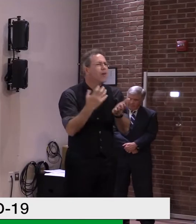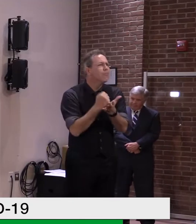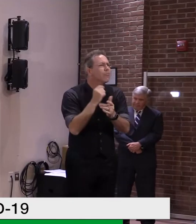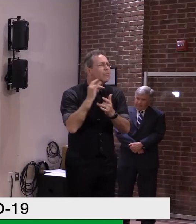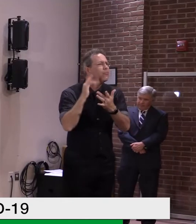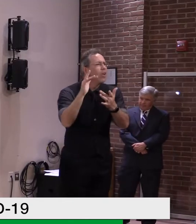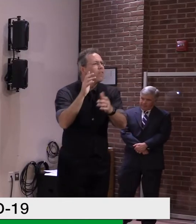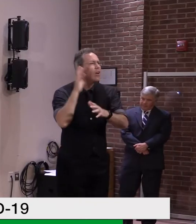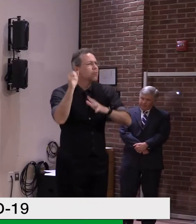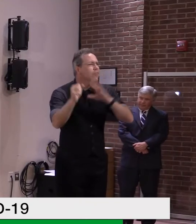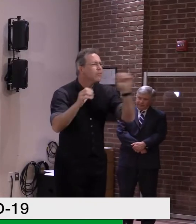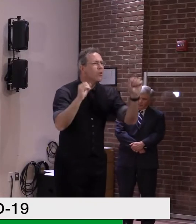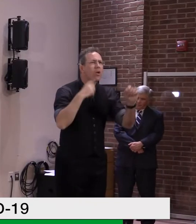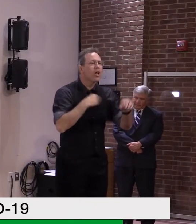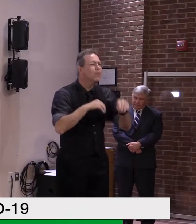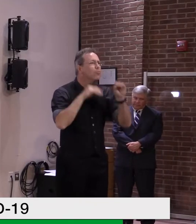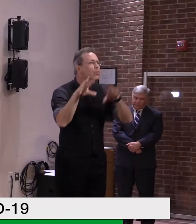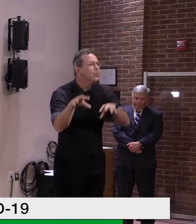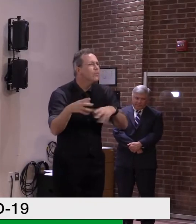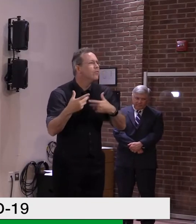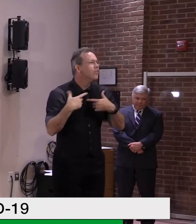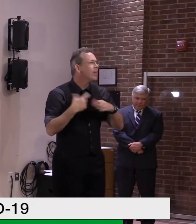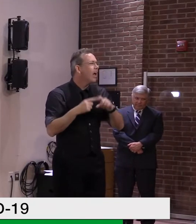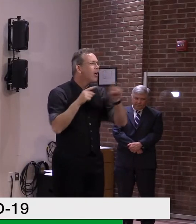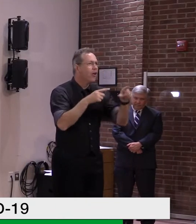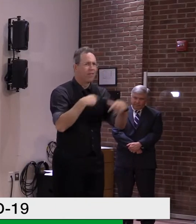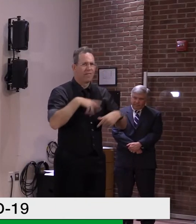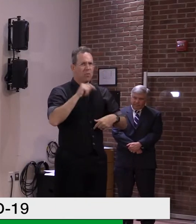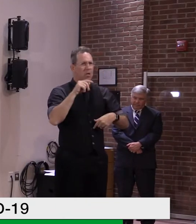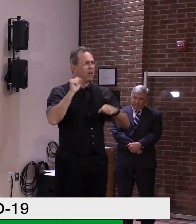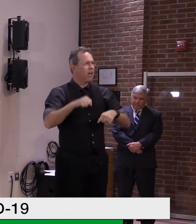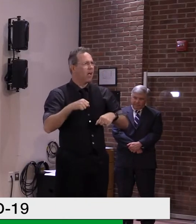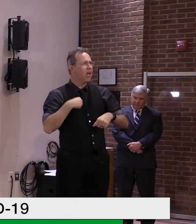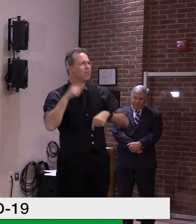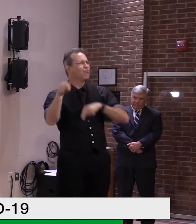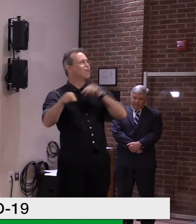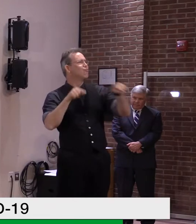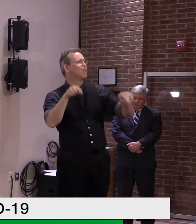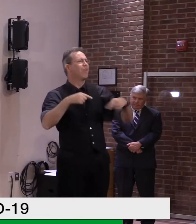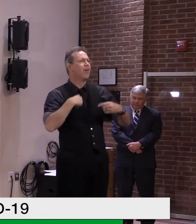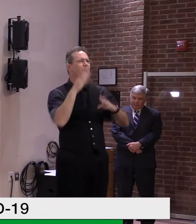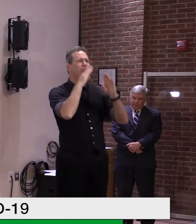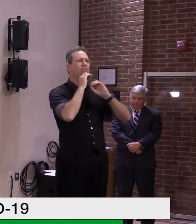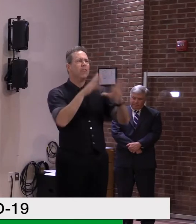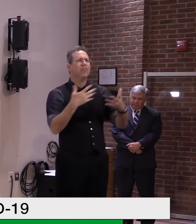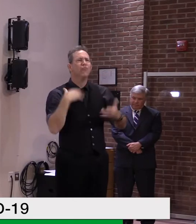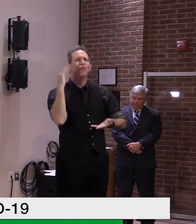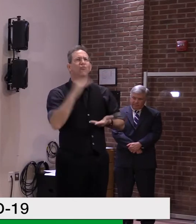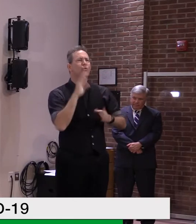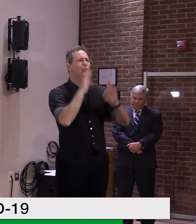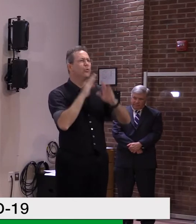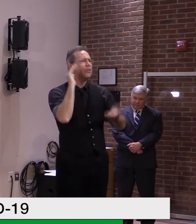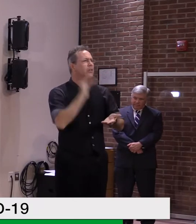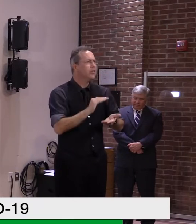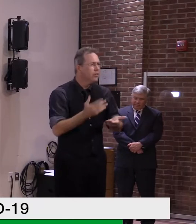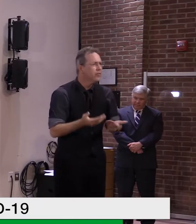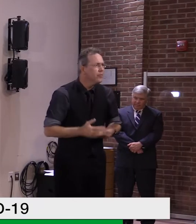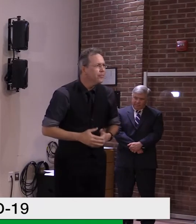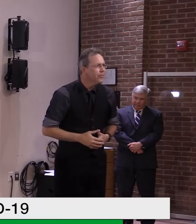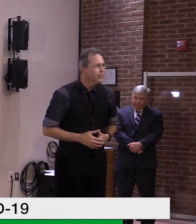could utilize. So I just think it's a, again, I said, We were going to open